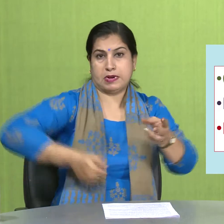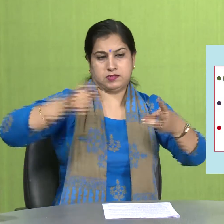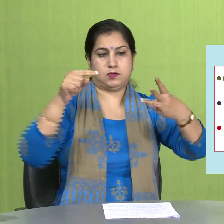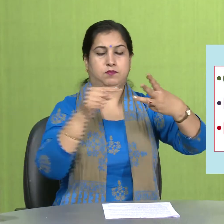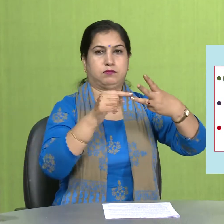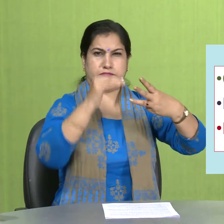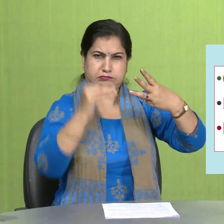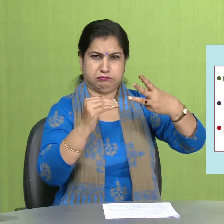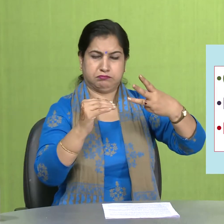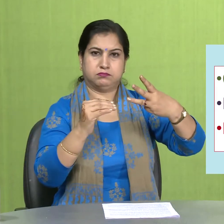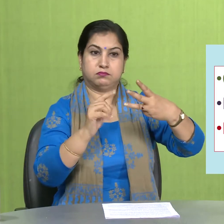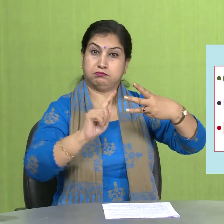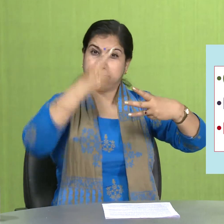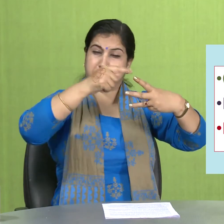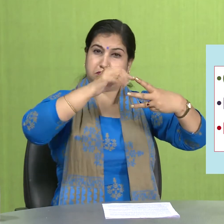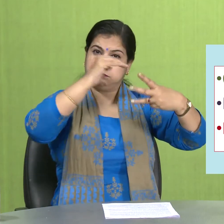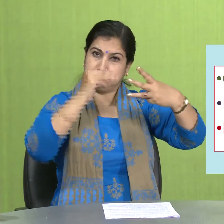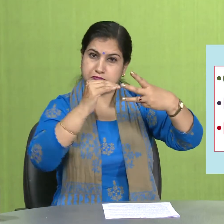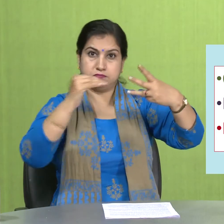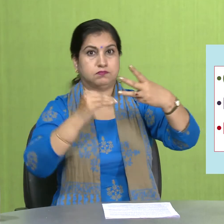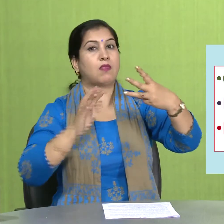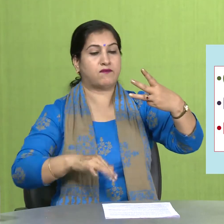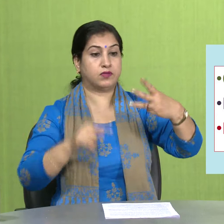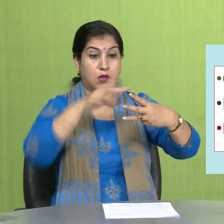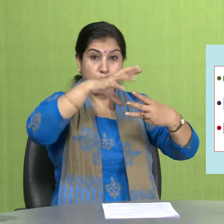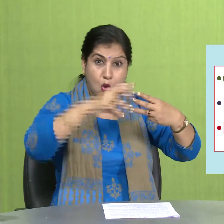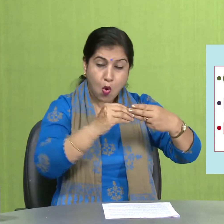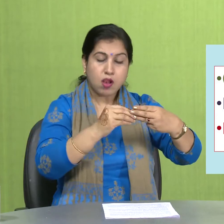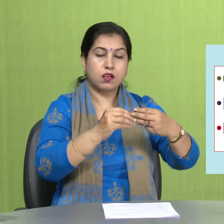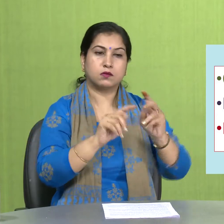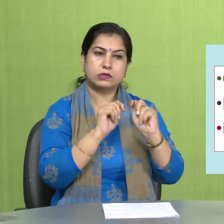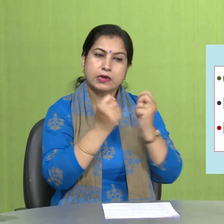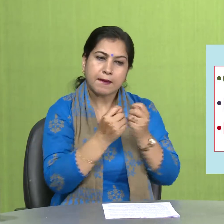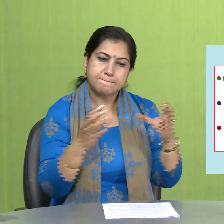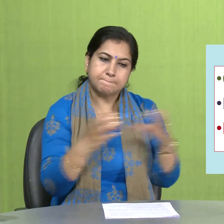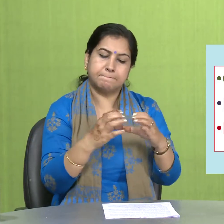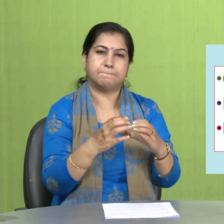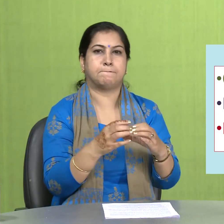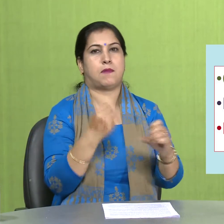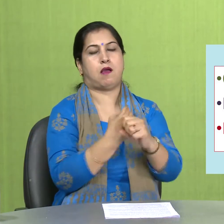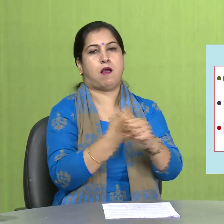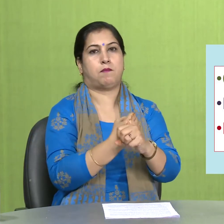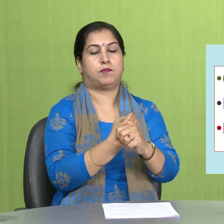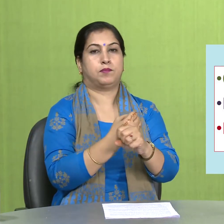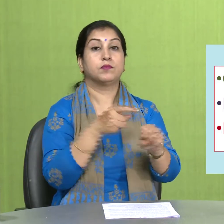These ministers work as a team under the leadership of Prime